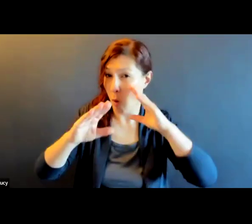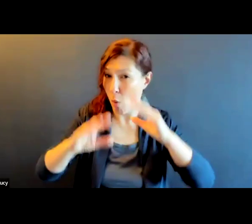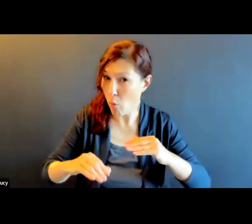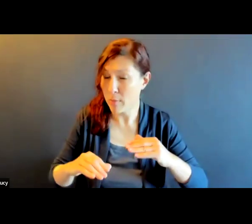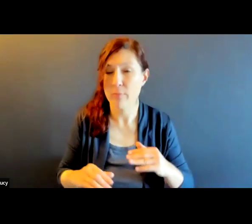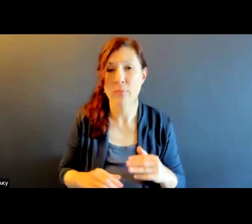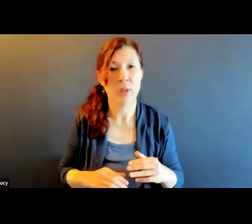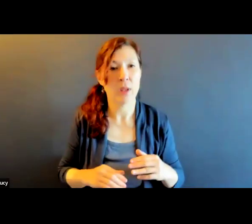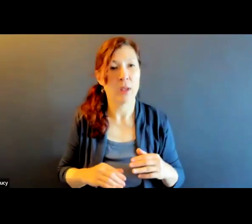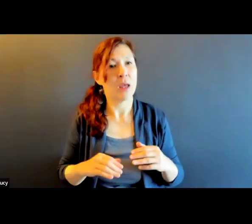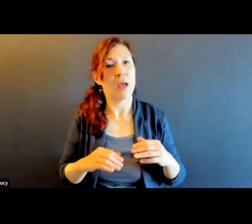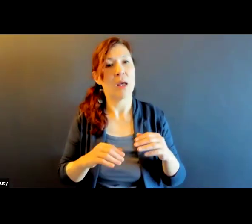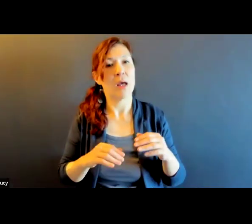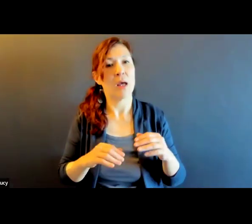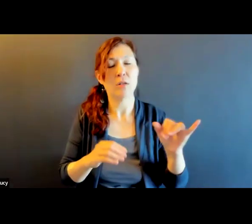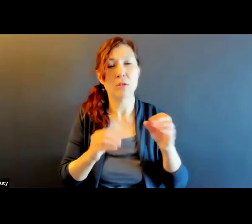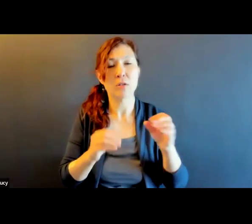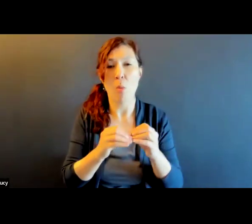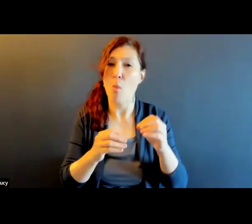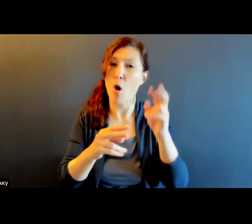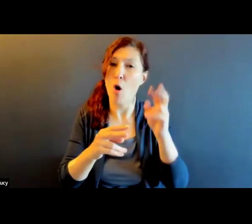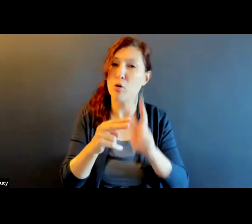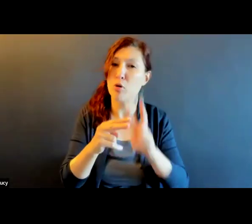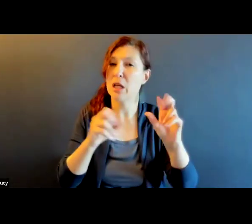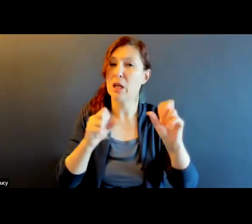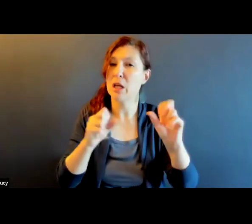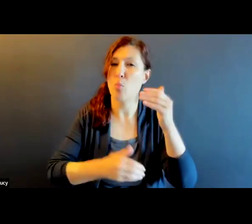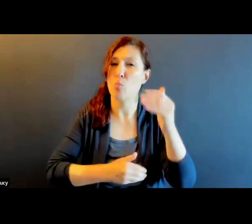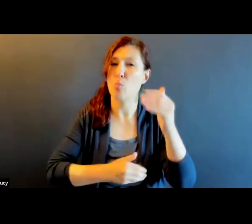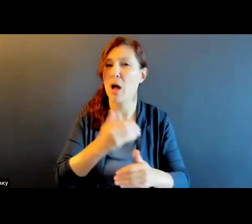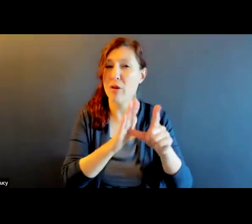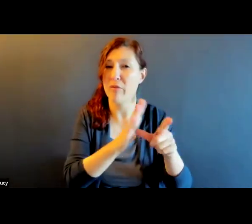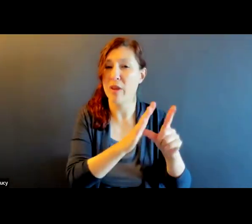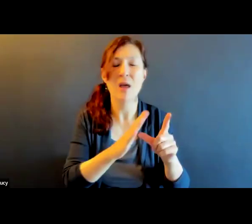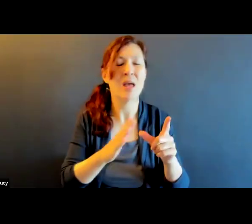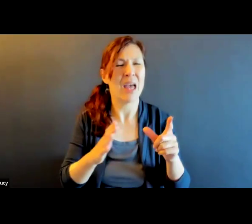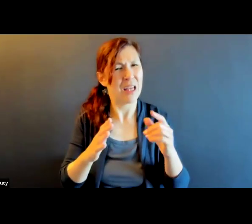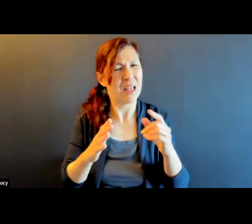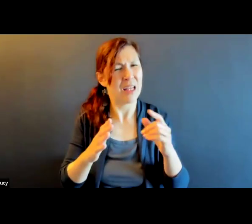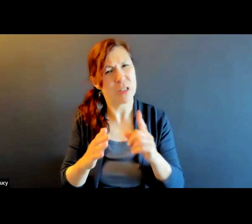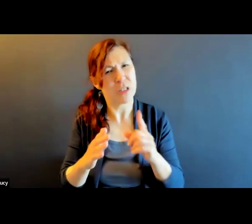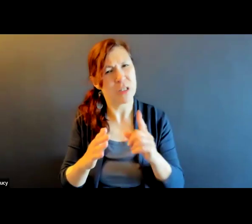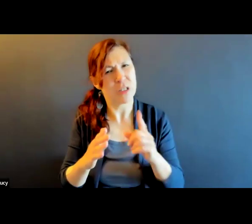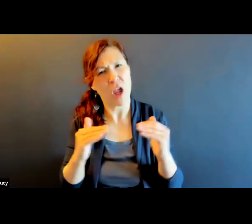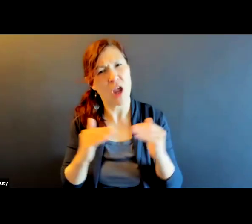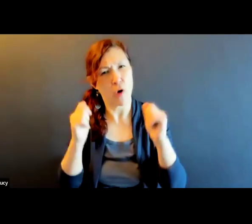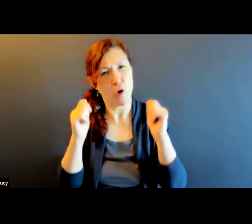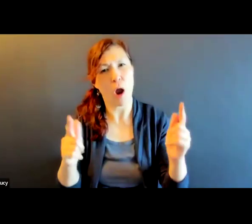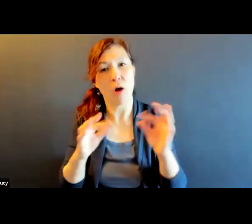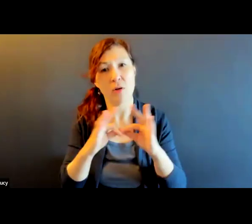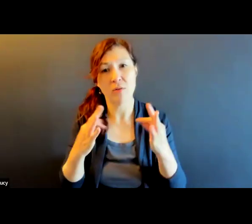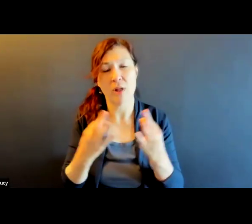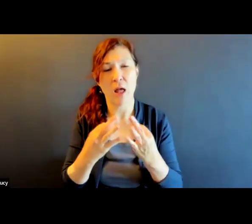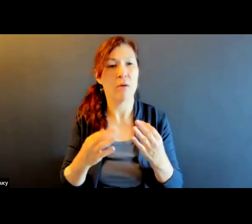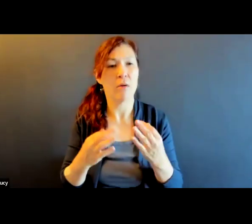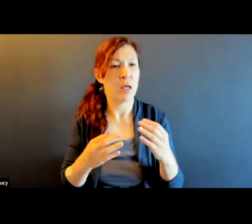for future review. This feels fair to all of our families so that they know what to expect and will provide us reliable data to see